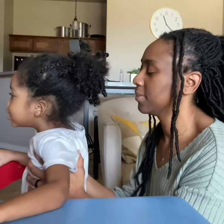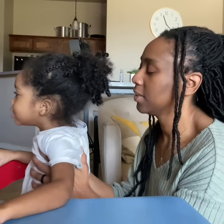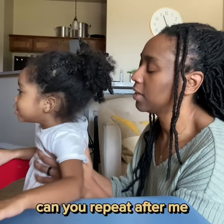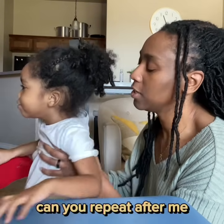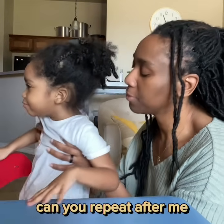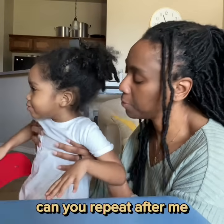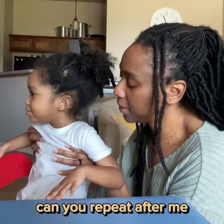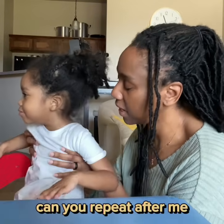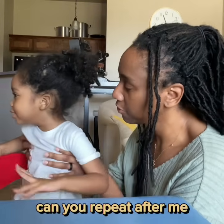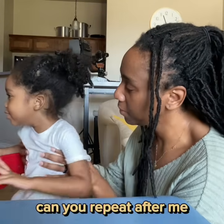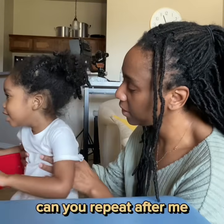Can you repeat after me?